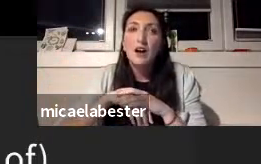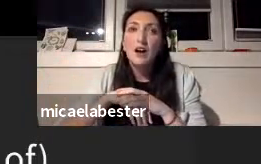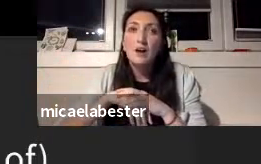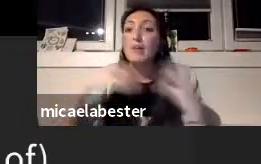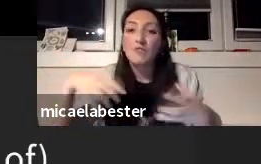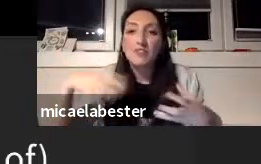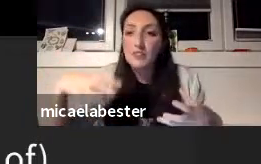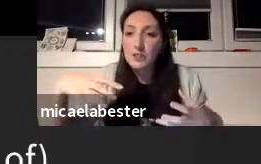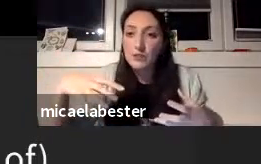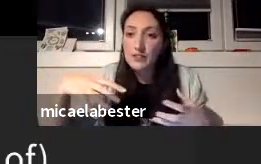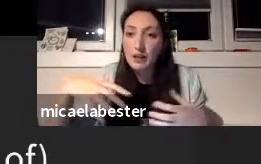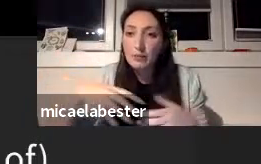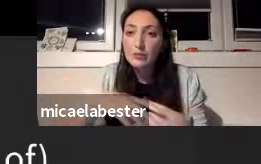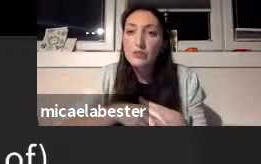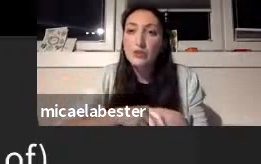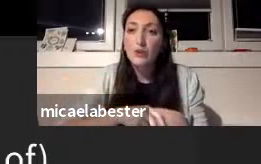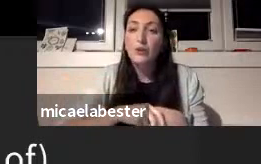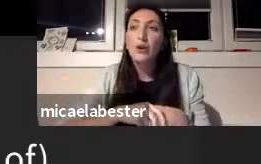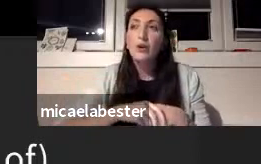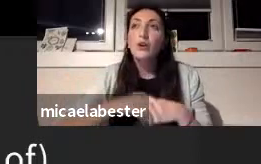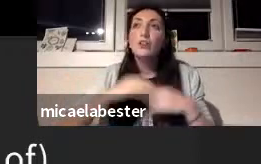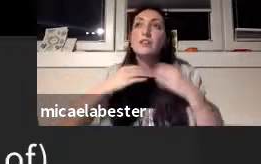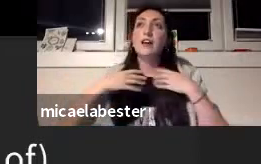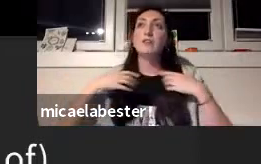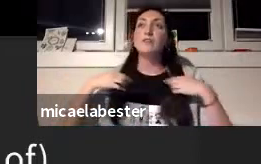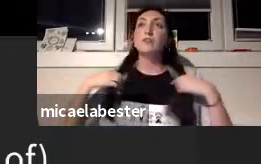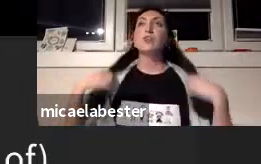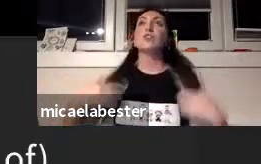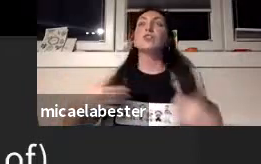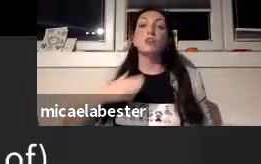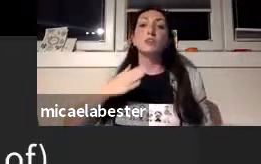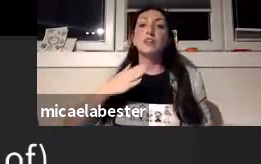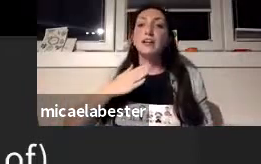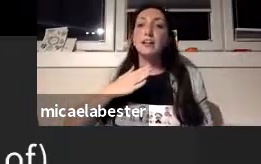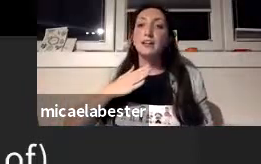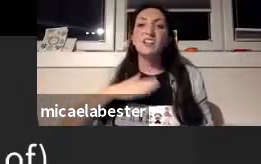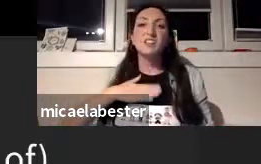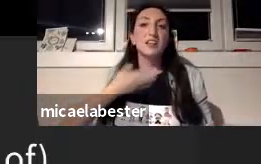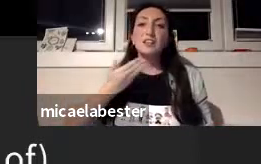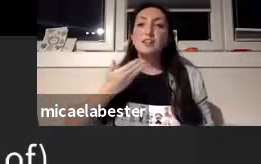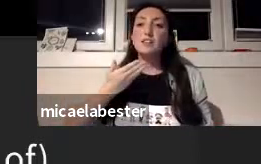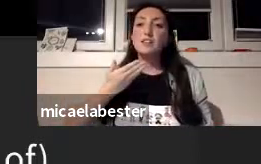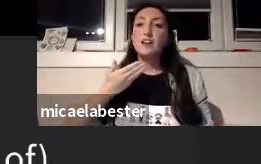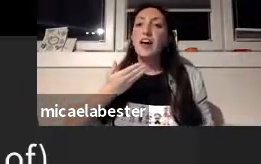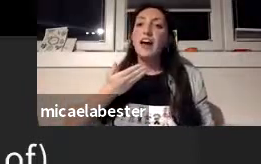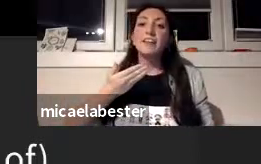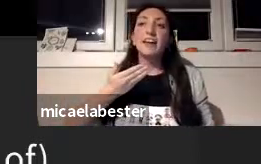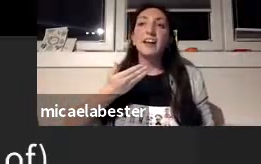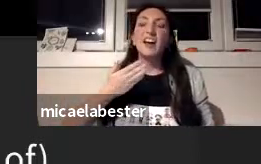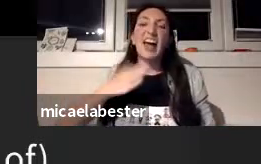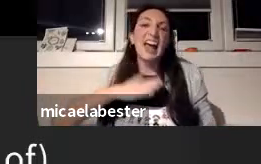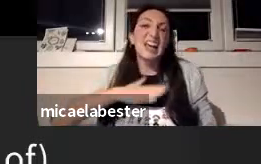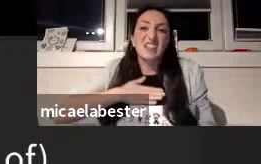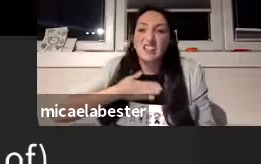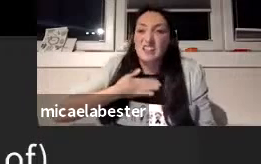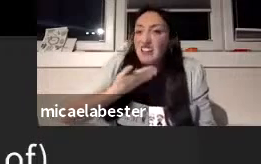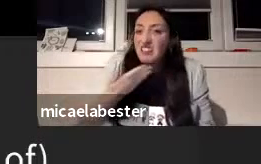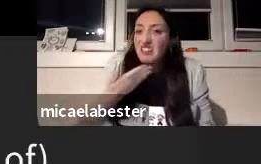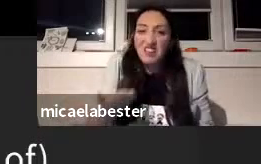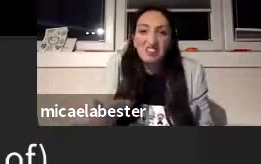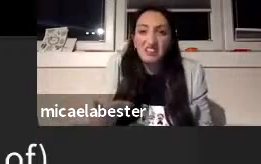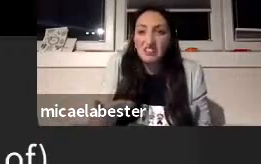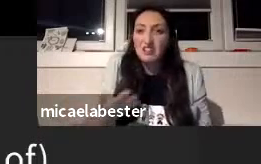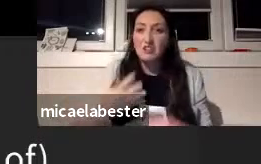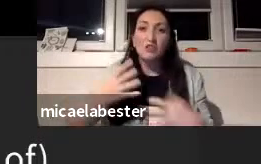express emphasis, for example. So the sign for don't like is this, and then hate is